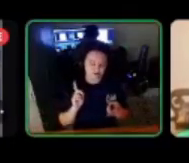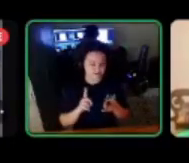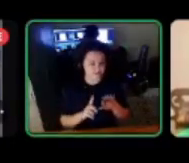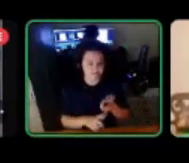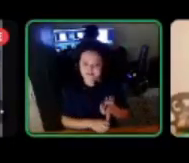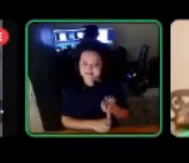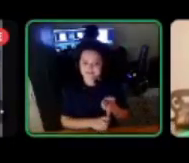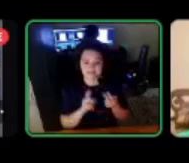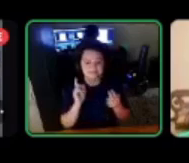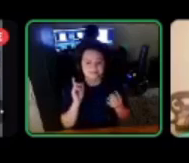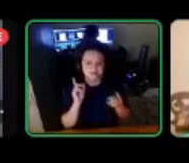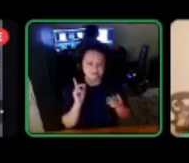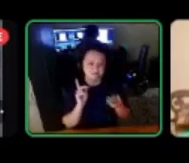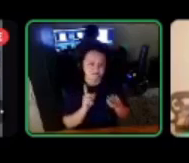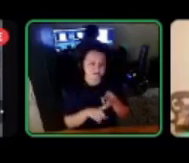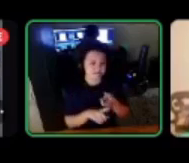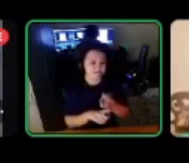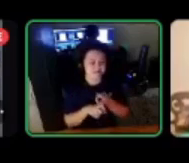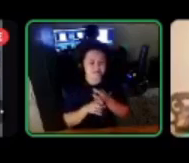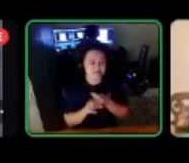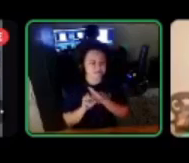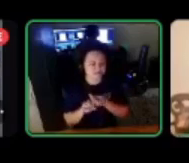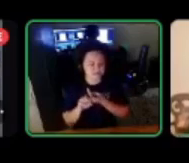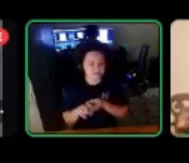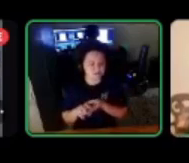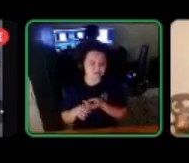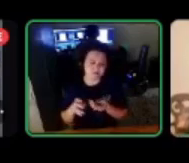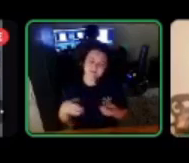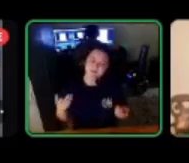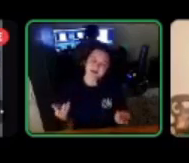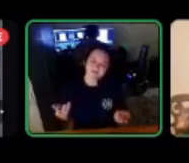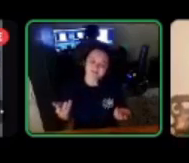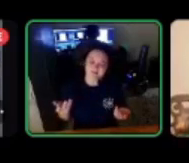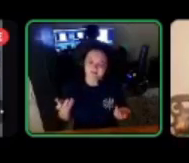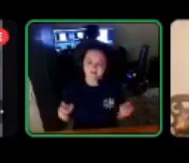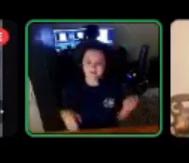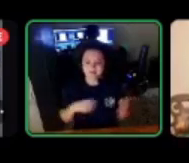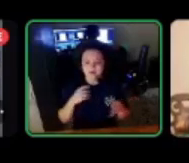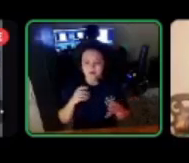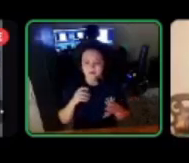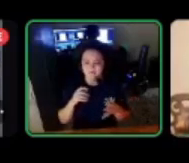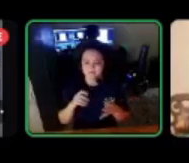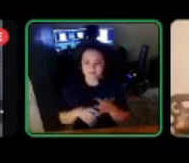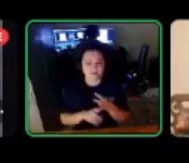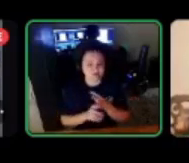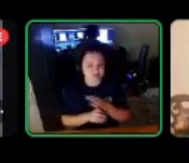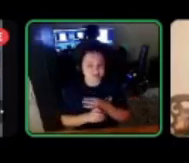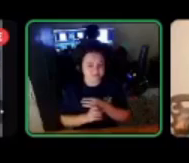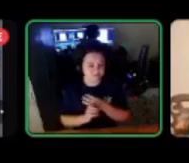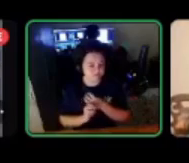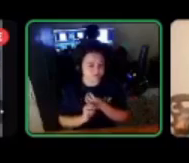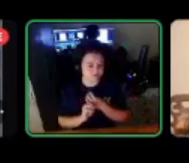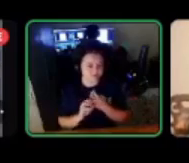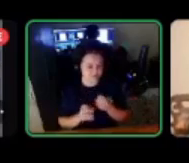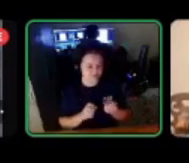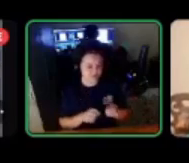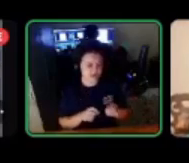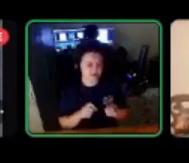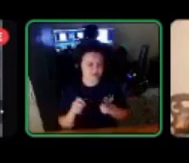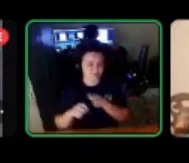names of places, names of like specific foods that maybe don't have a sign, clarification when a single sign has like